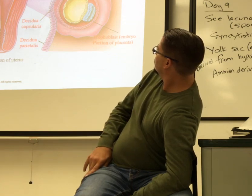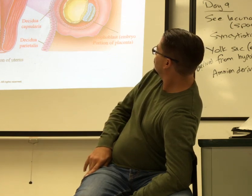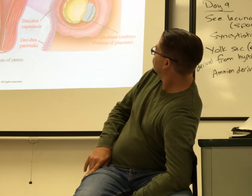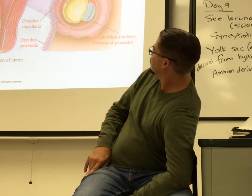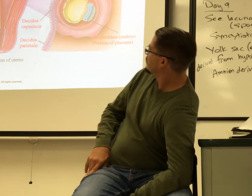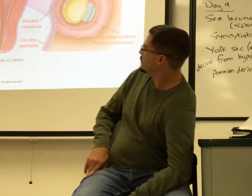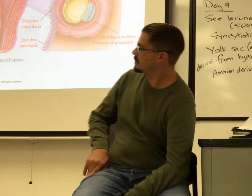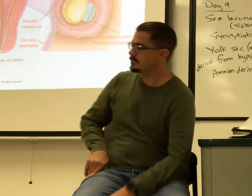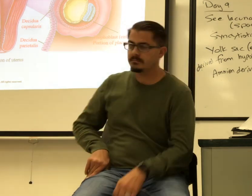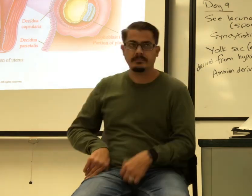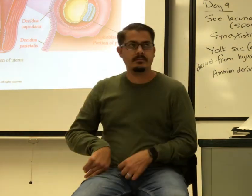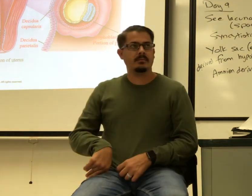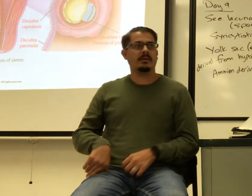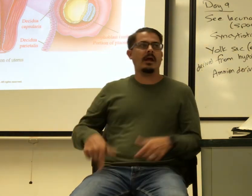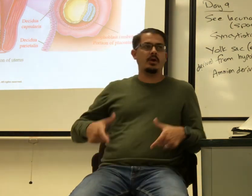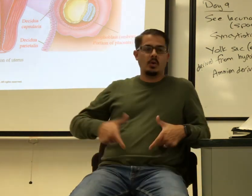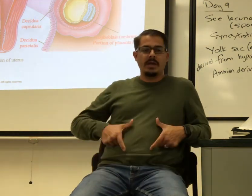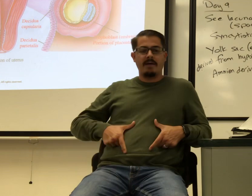uterine cavity.